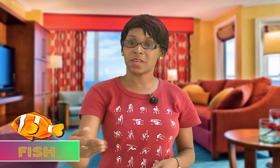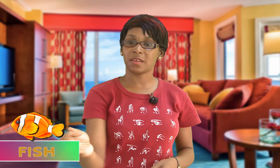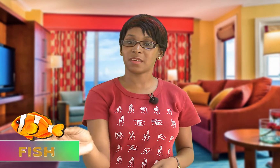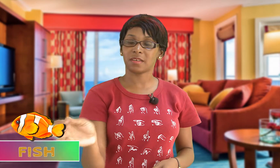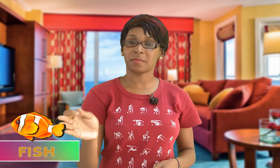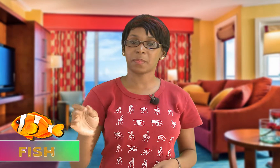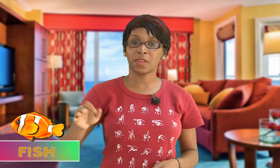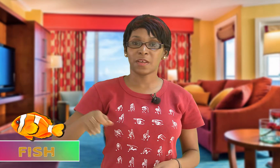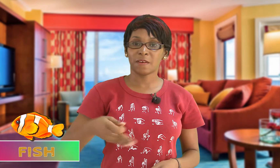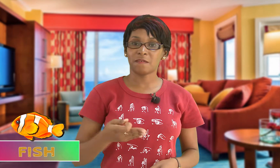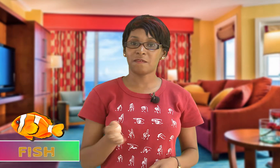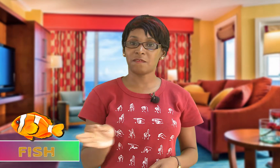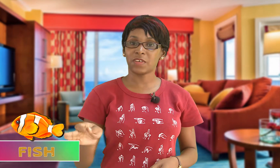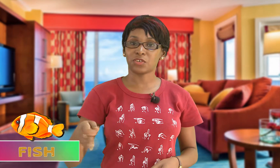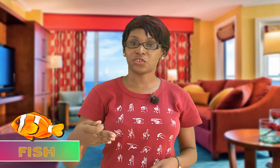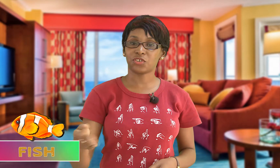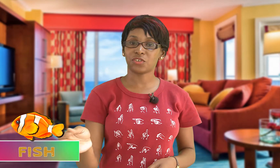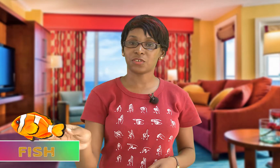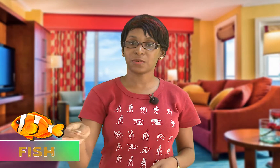swimming. Fish.